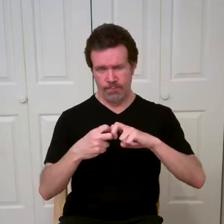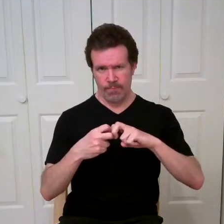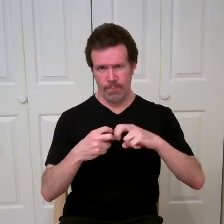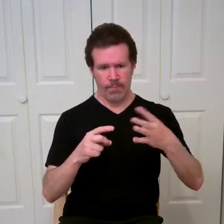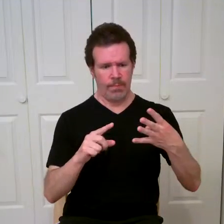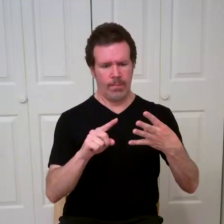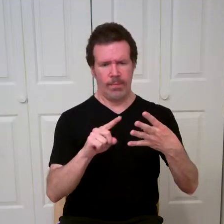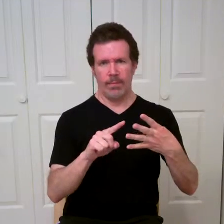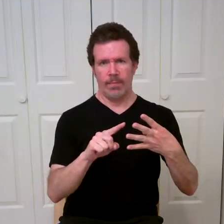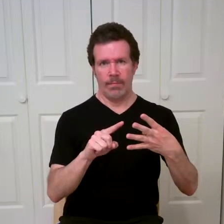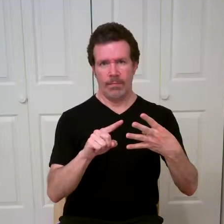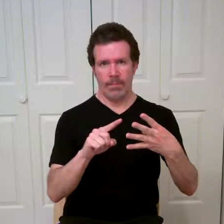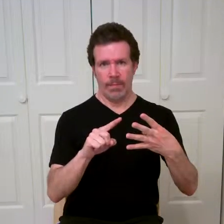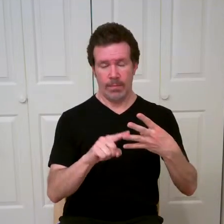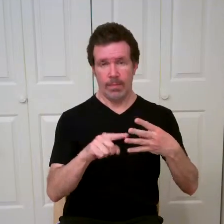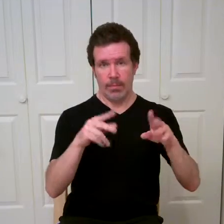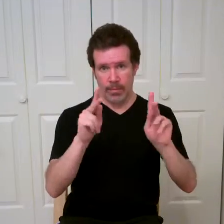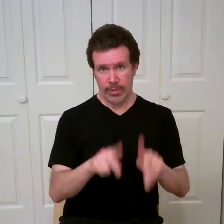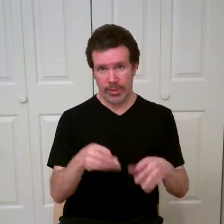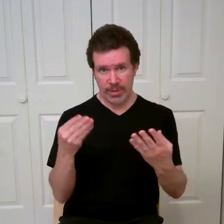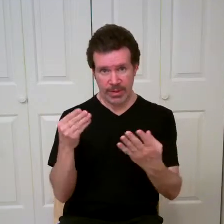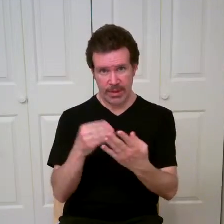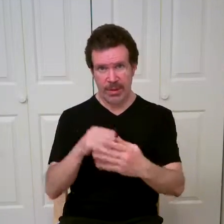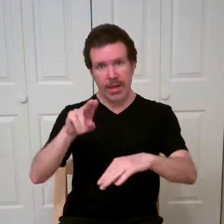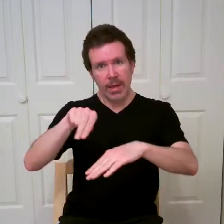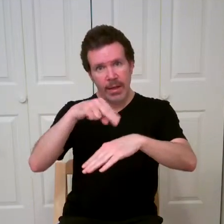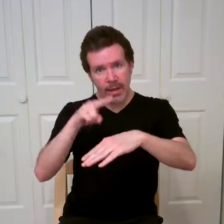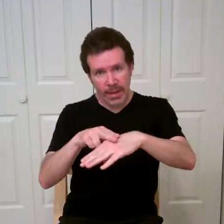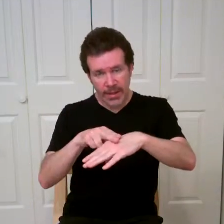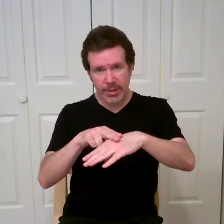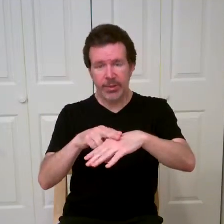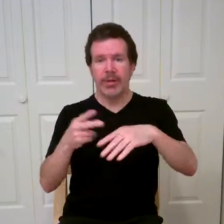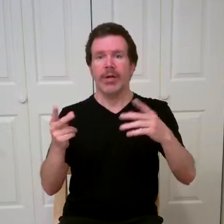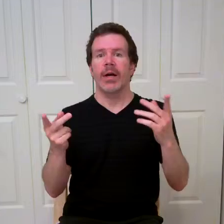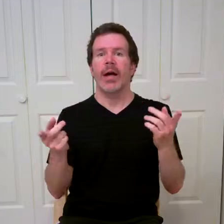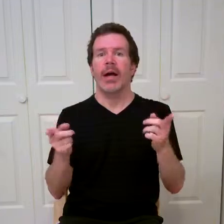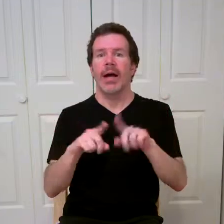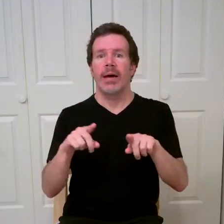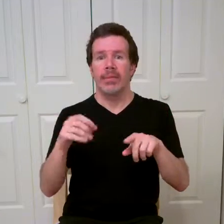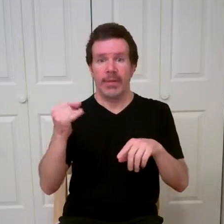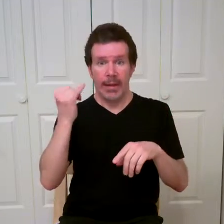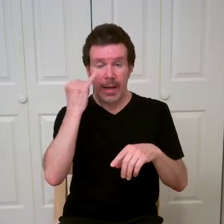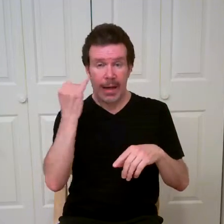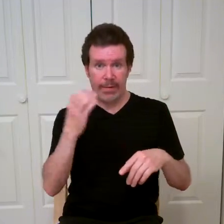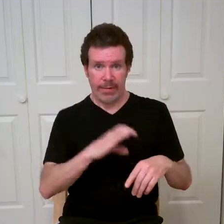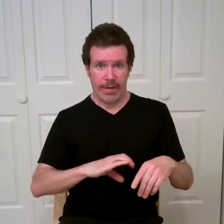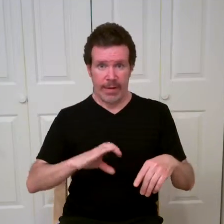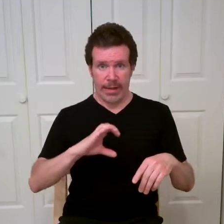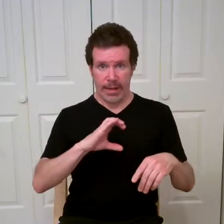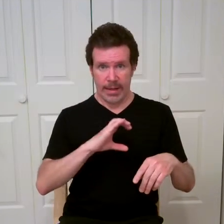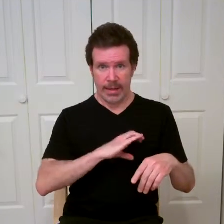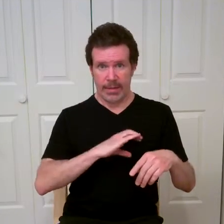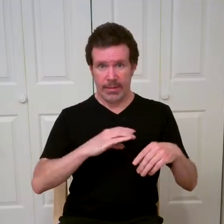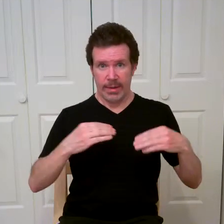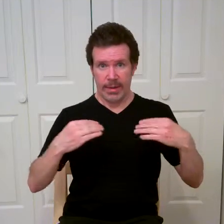Person versus nature is when a character has to face environmental issues.